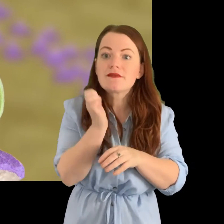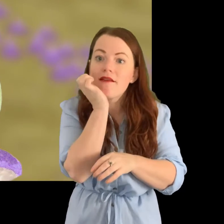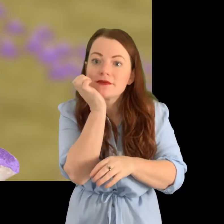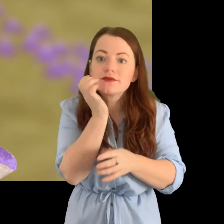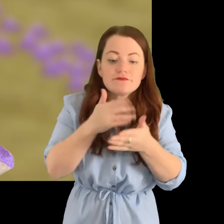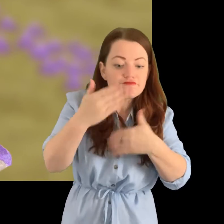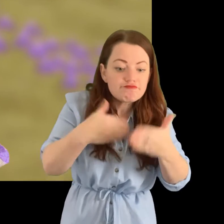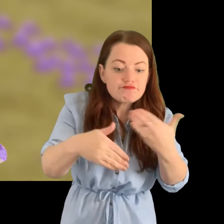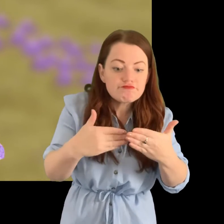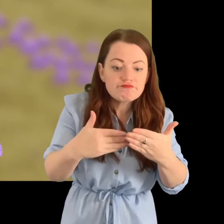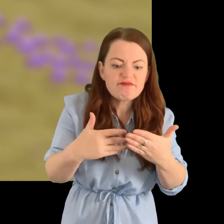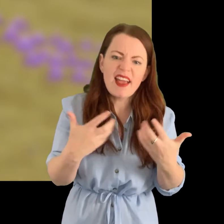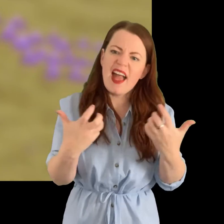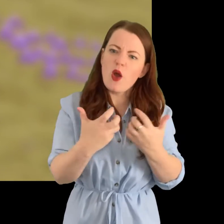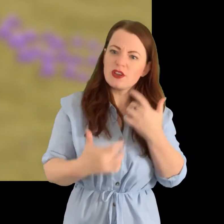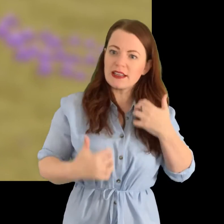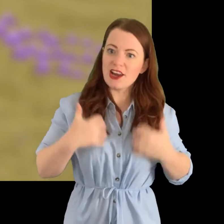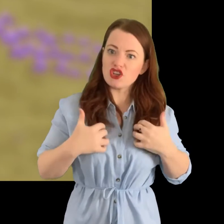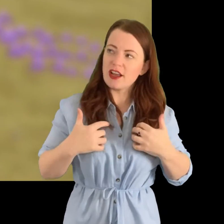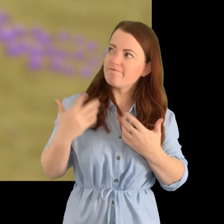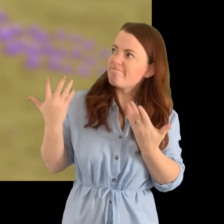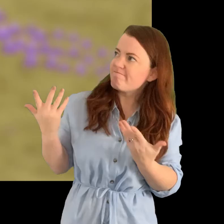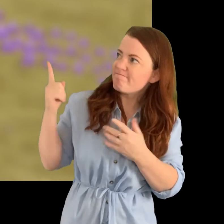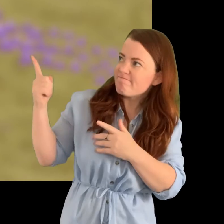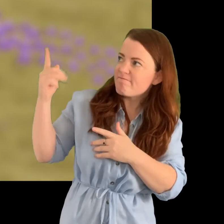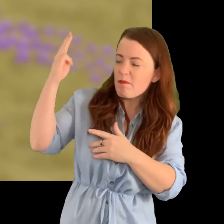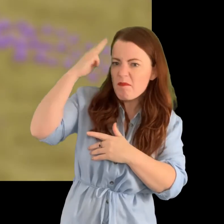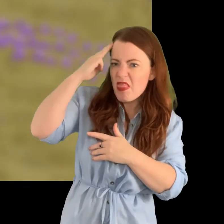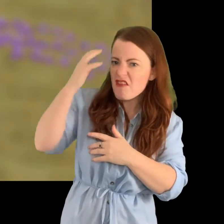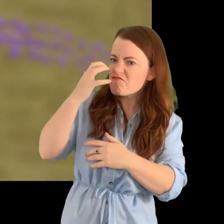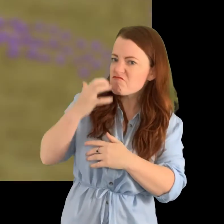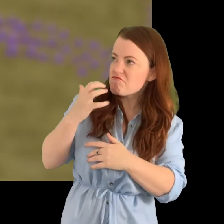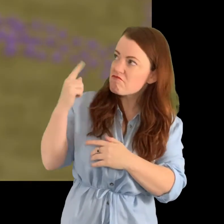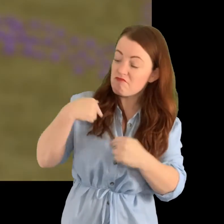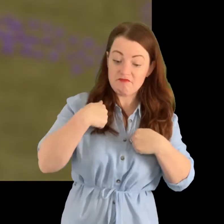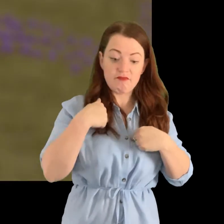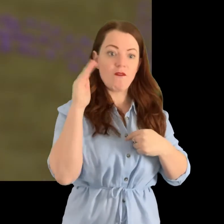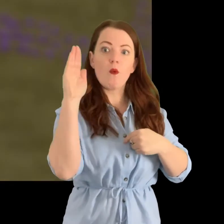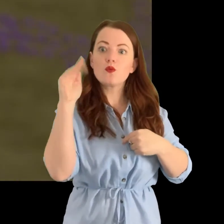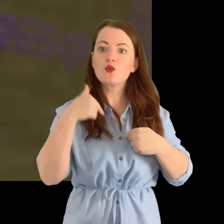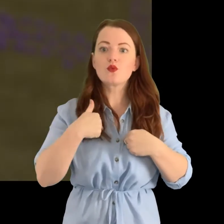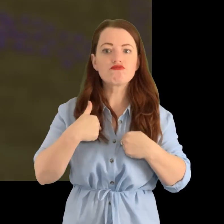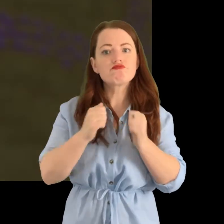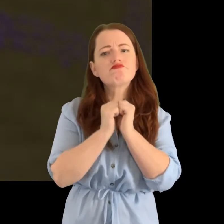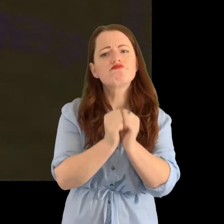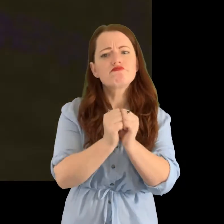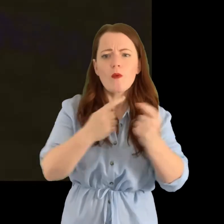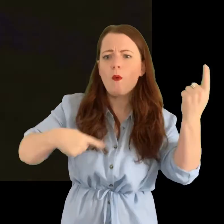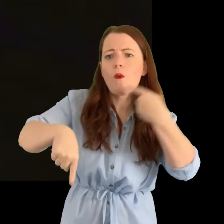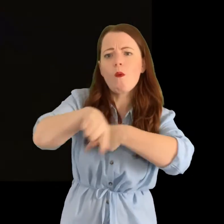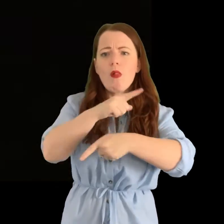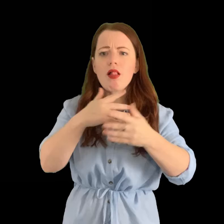way to keep her strength up. And despite her grumpy mother, Fortune managed to be grateful for all the good